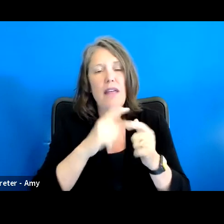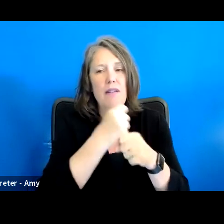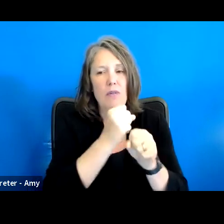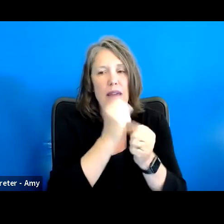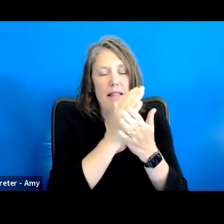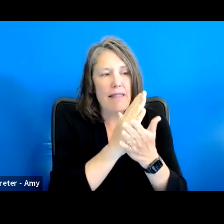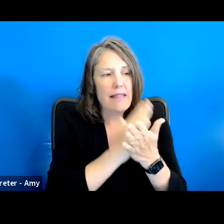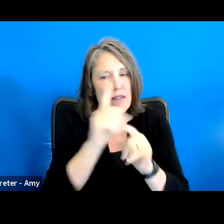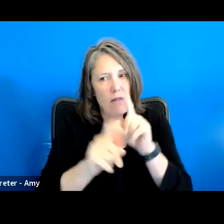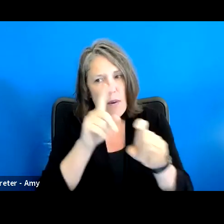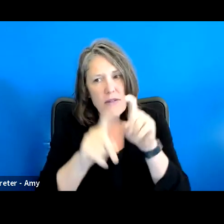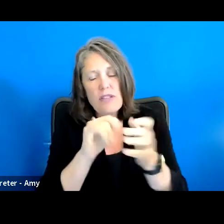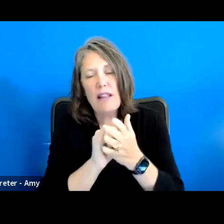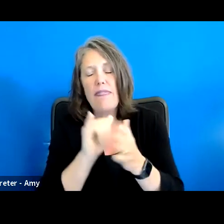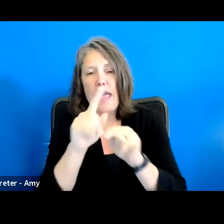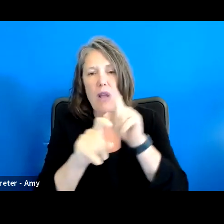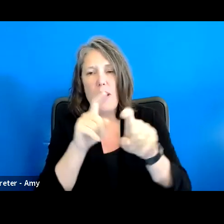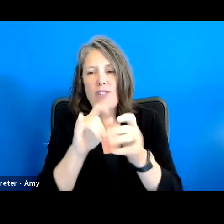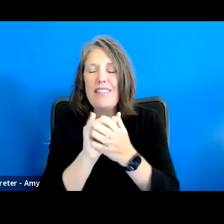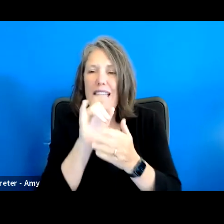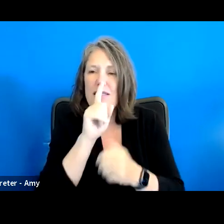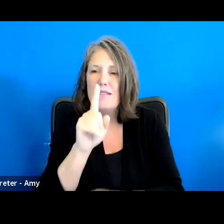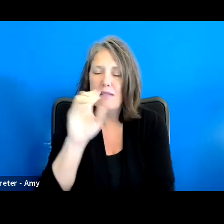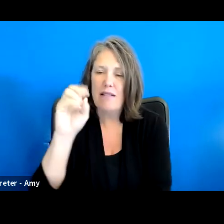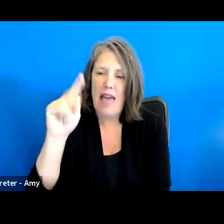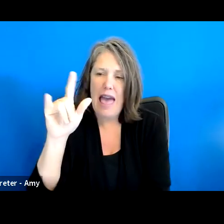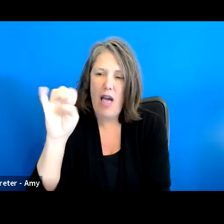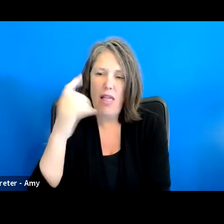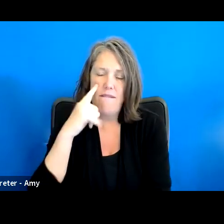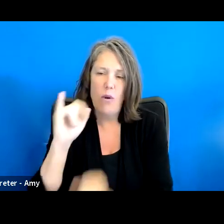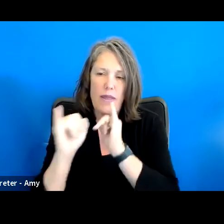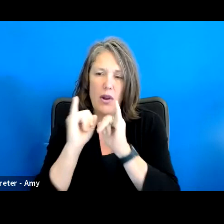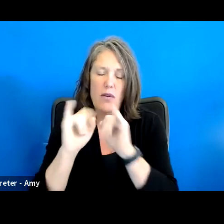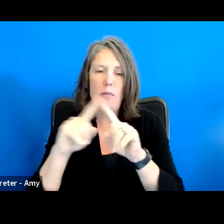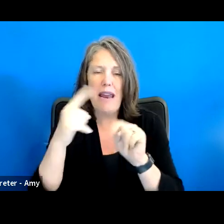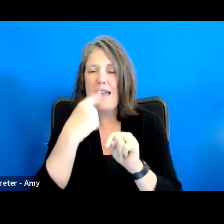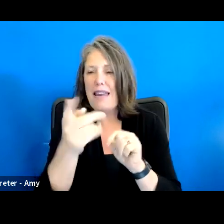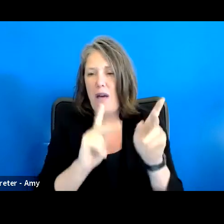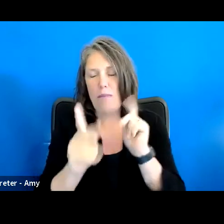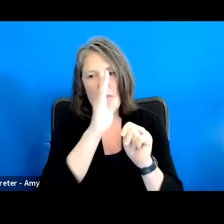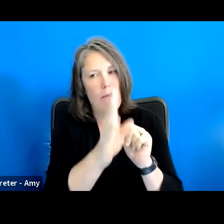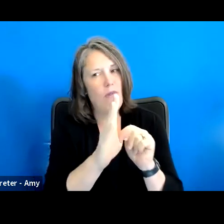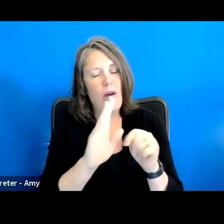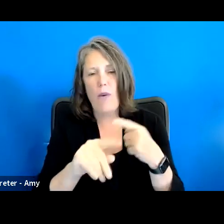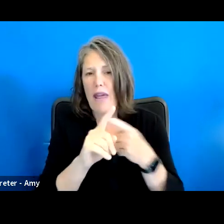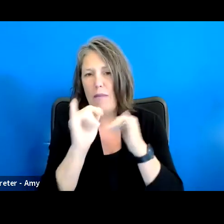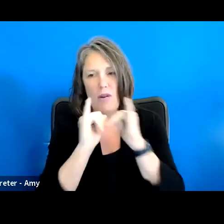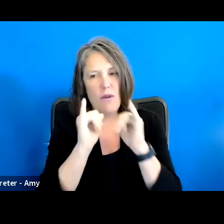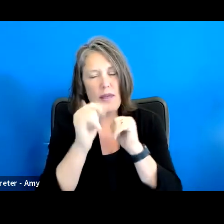and that list of questions is my outline for the interview. But I tell people up front when I'm interviewing them